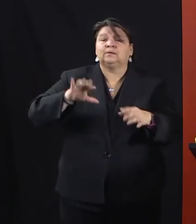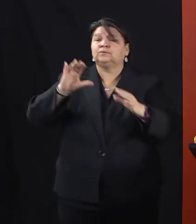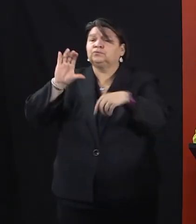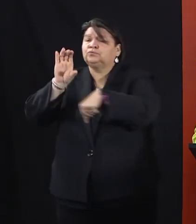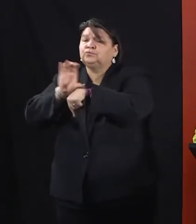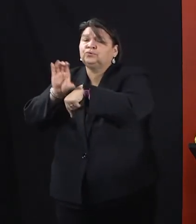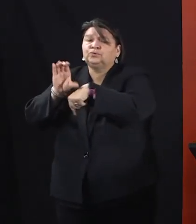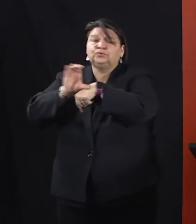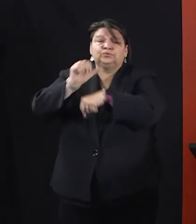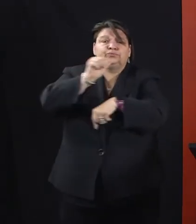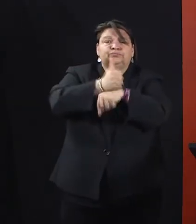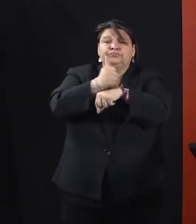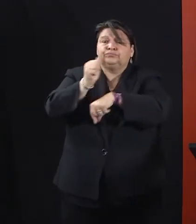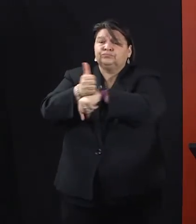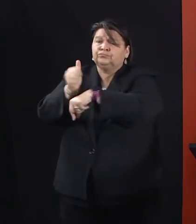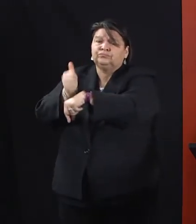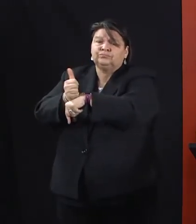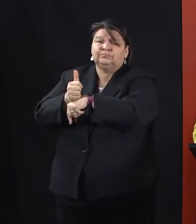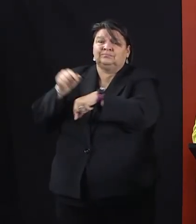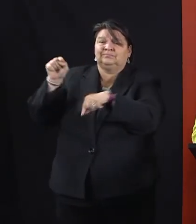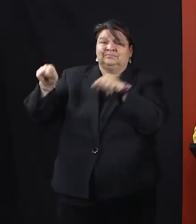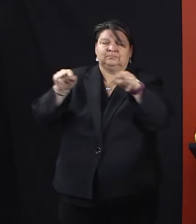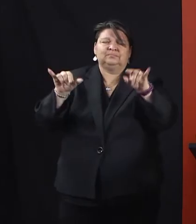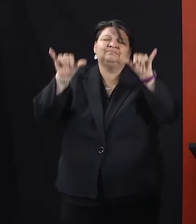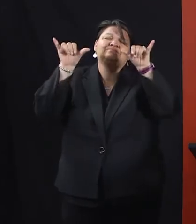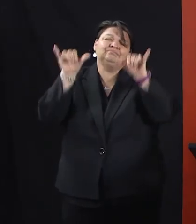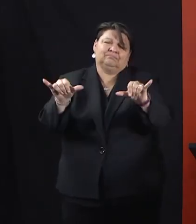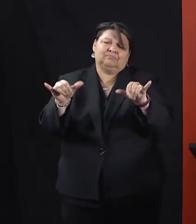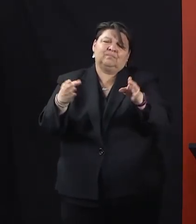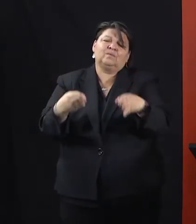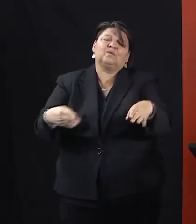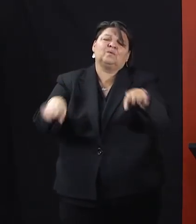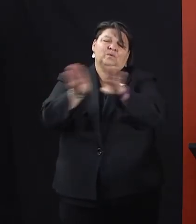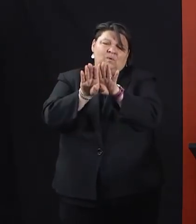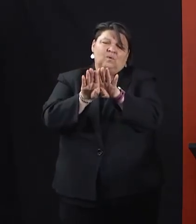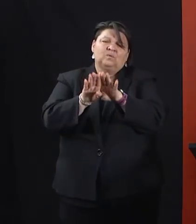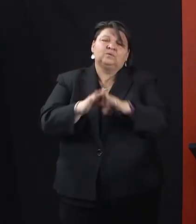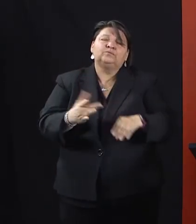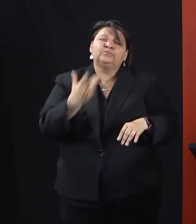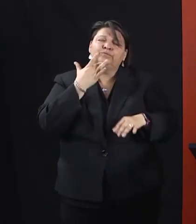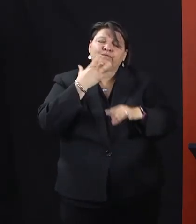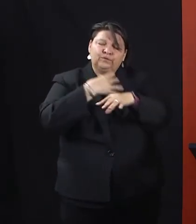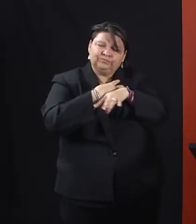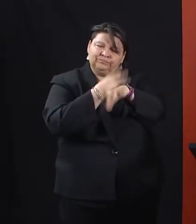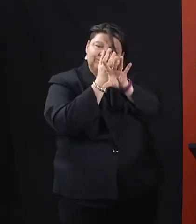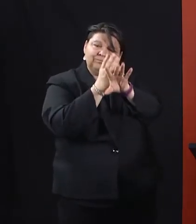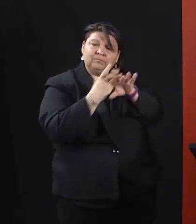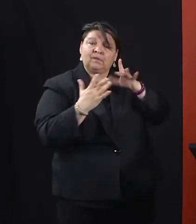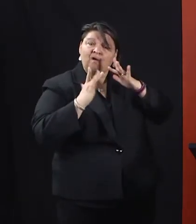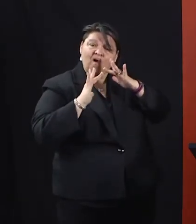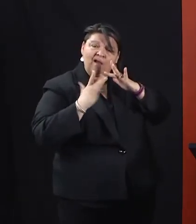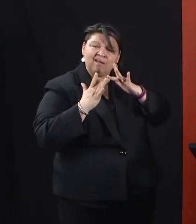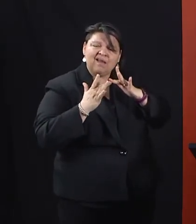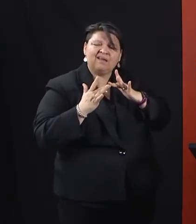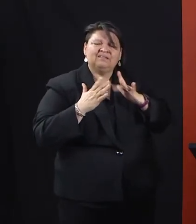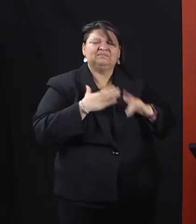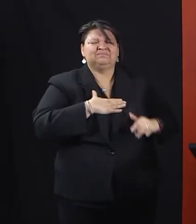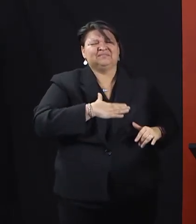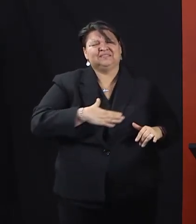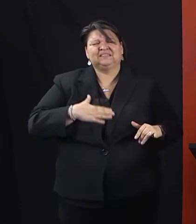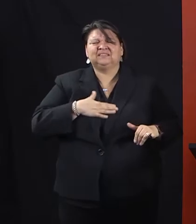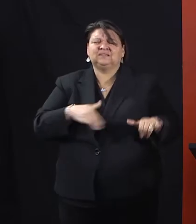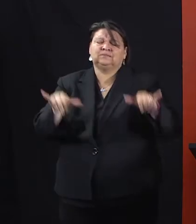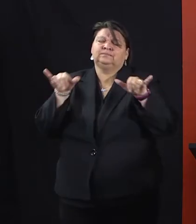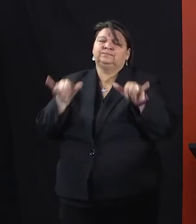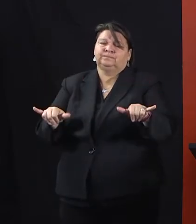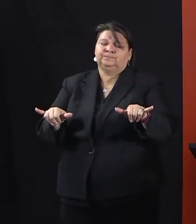remote services. Y en la declaración de emergencia de Fort Worth aún sigue activa, aún sigue en efecto. Es por